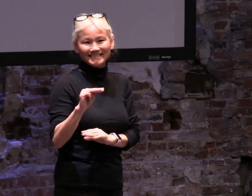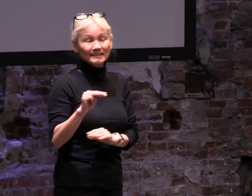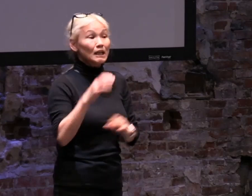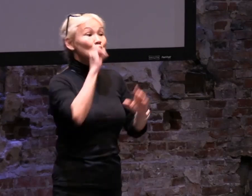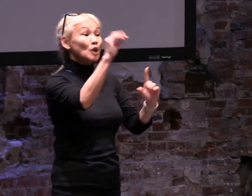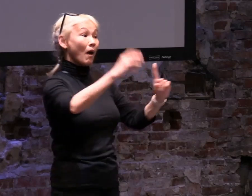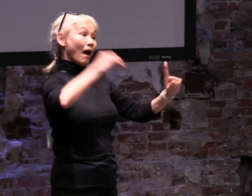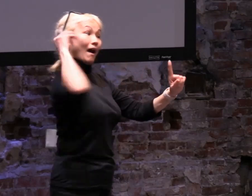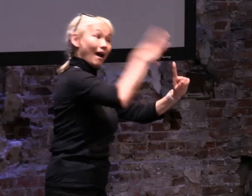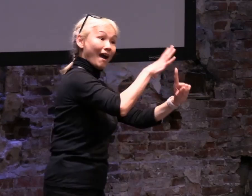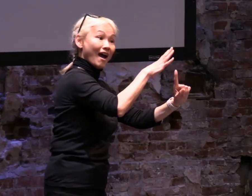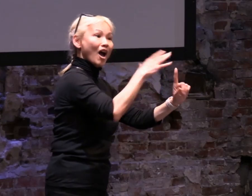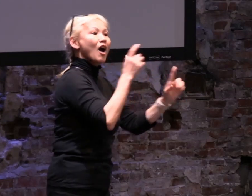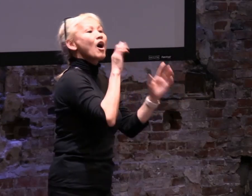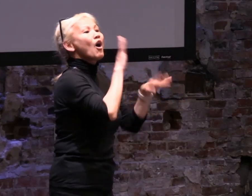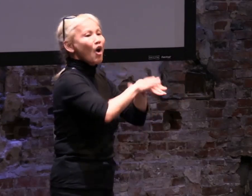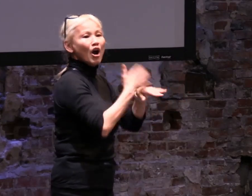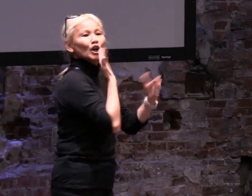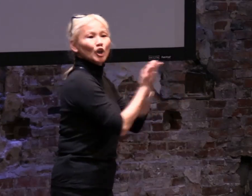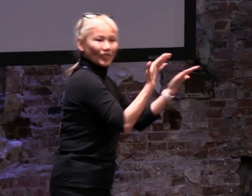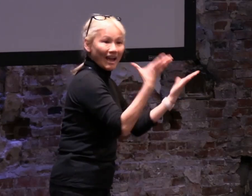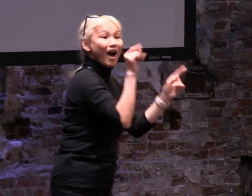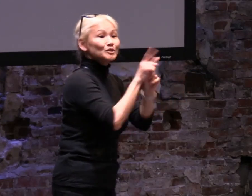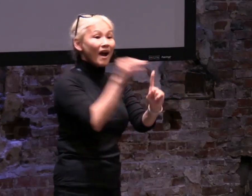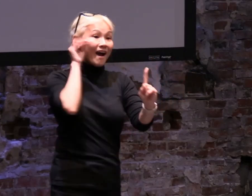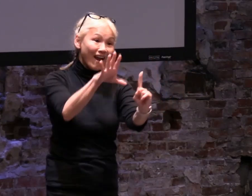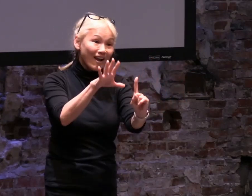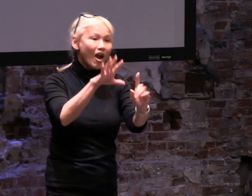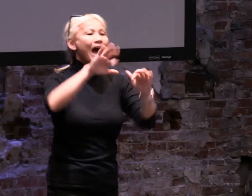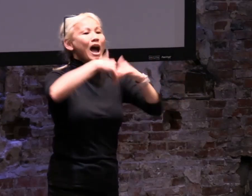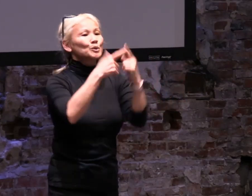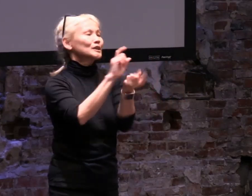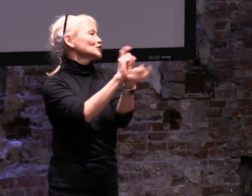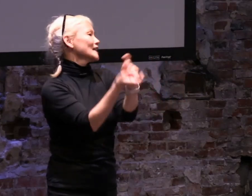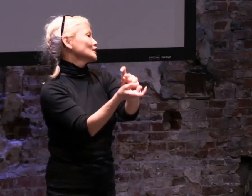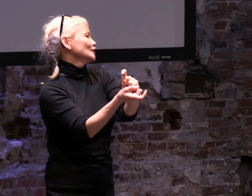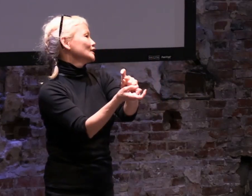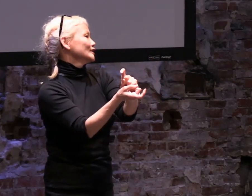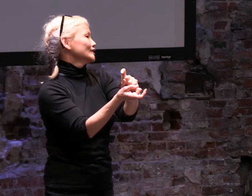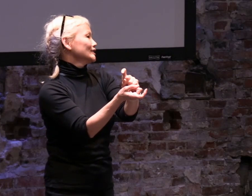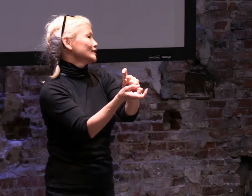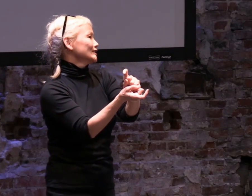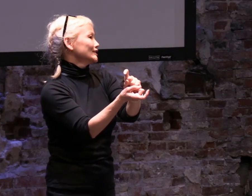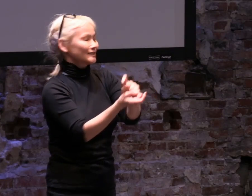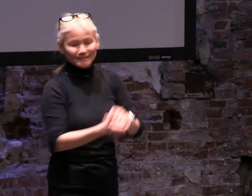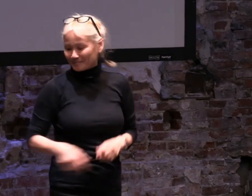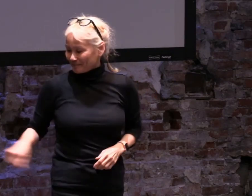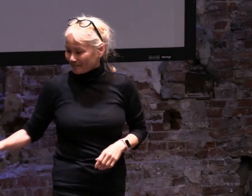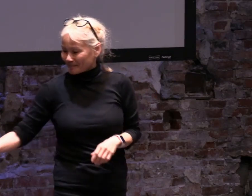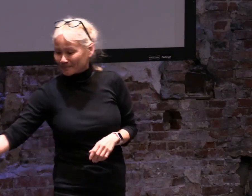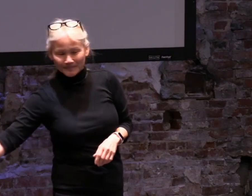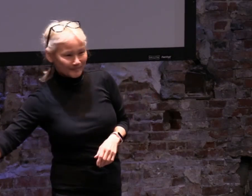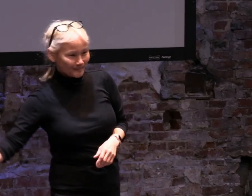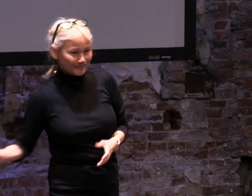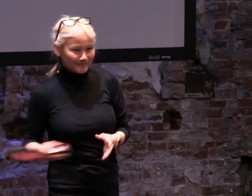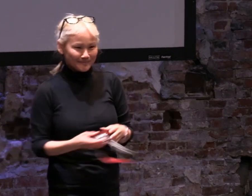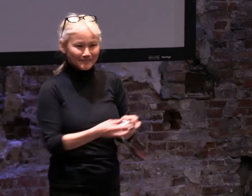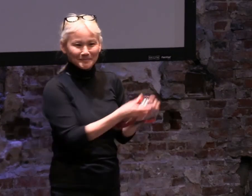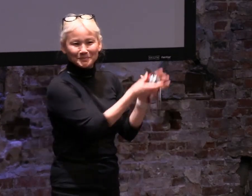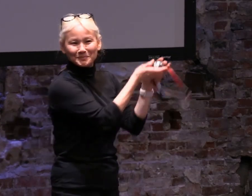critique. So I put the spotlight on the good things and a spotlight on the things that need to be changed or that are